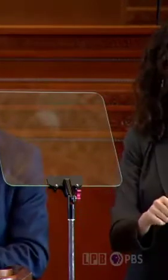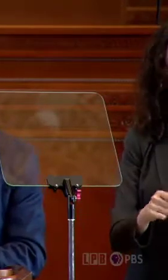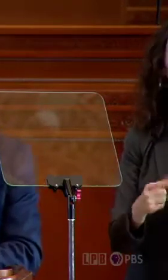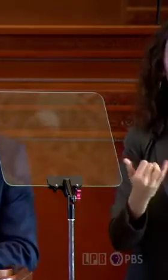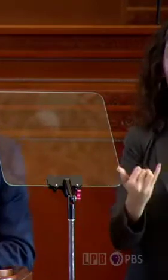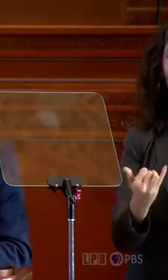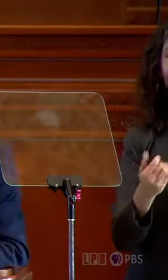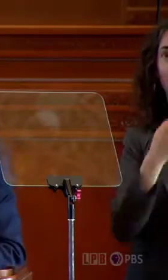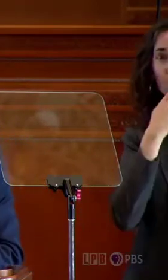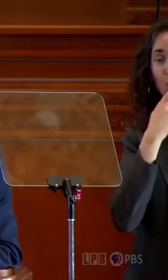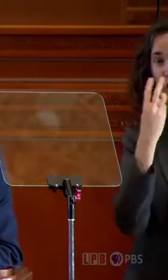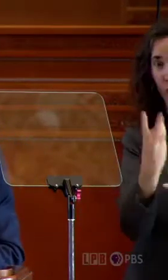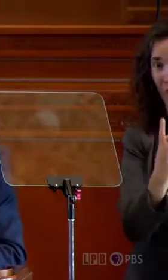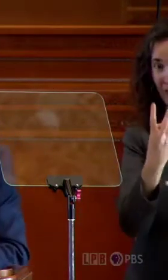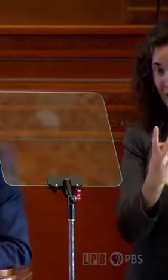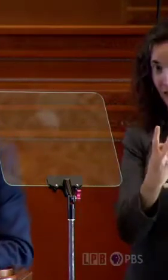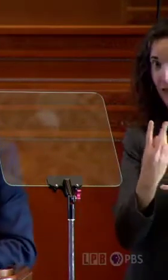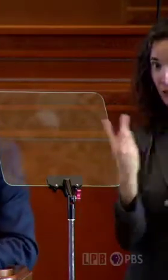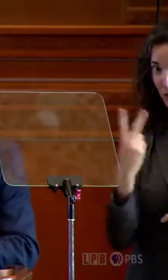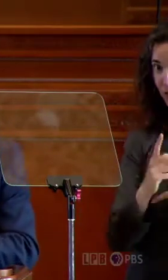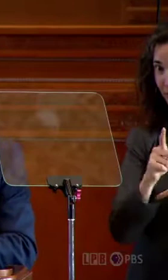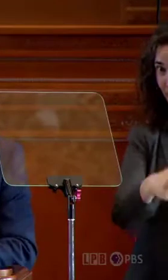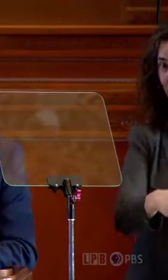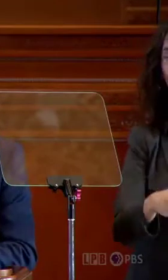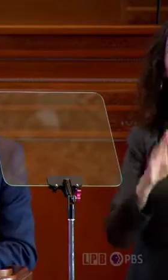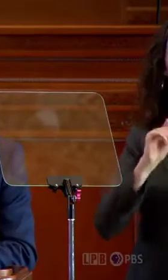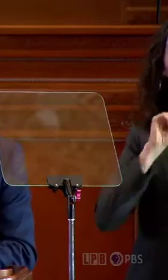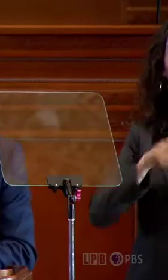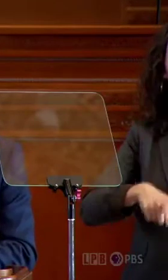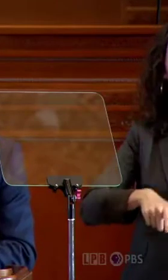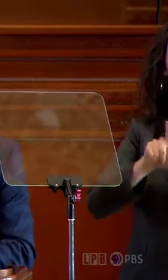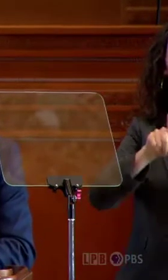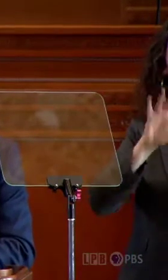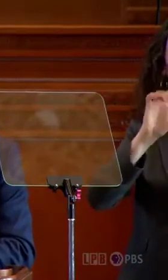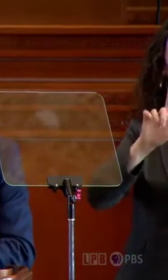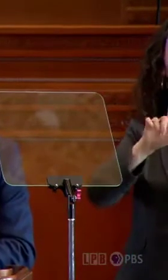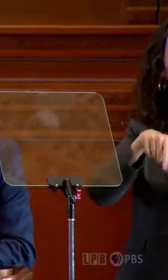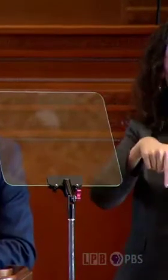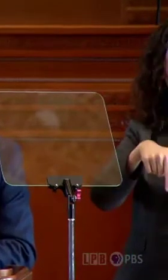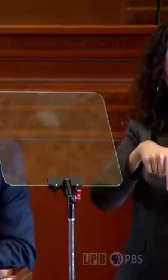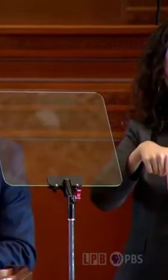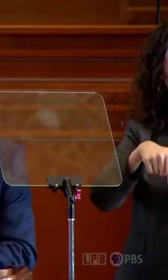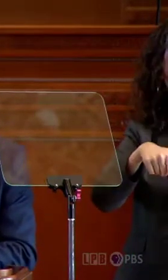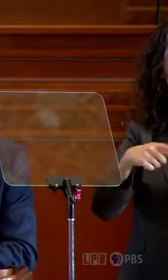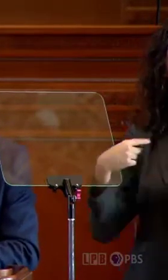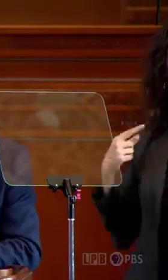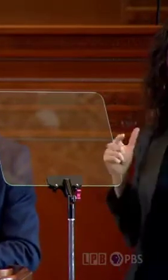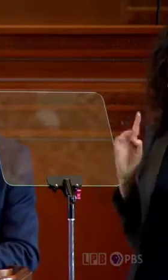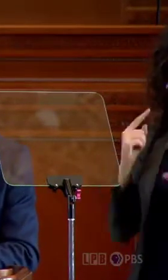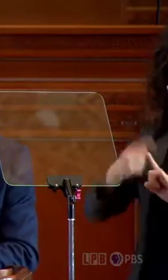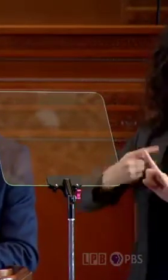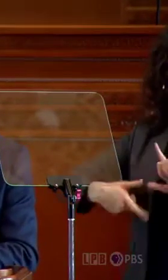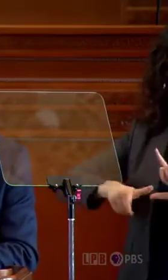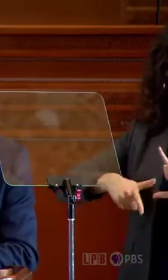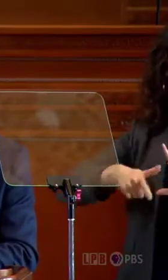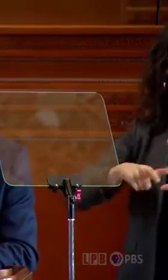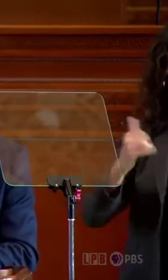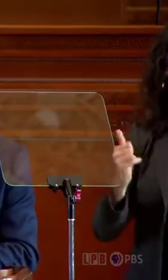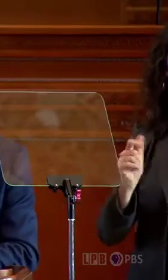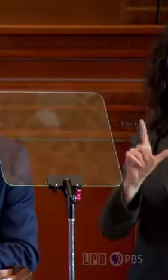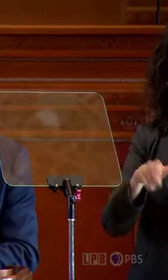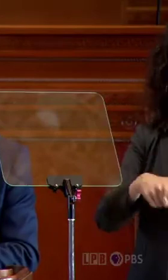Wednesday, 2 days from now, the order expires. And after 24 months, I will not be renewing it.